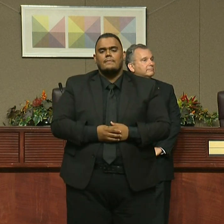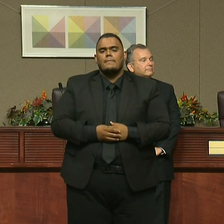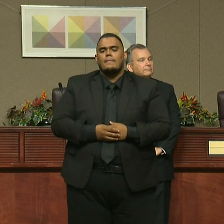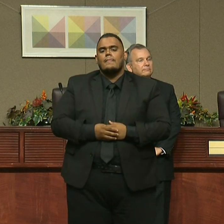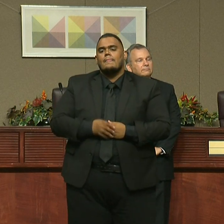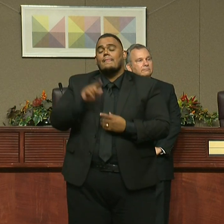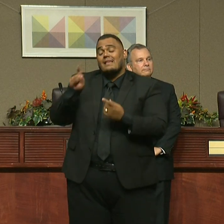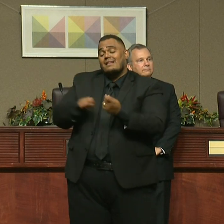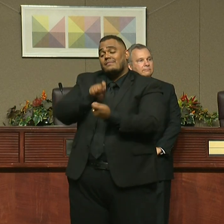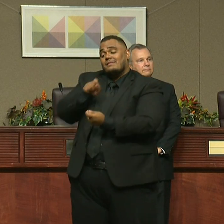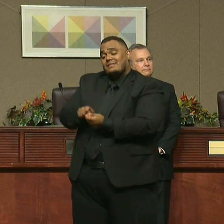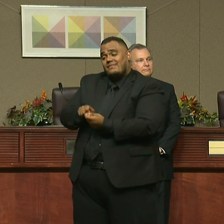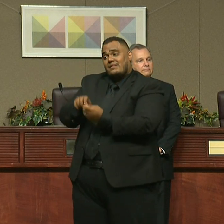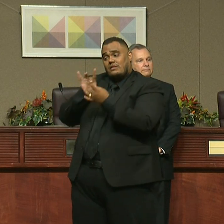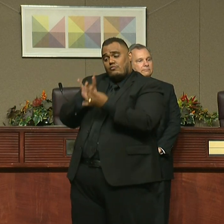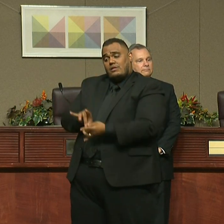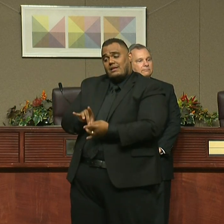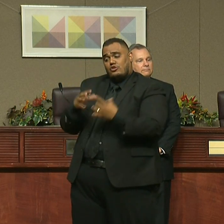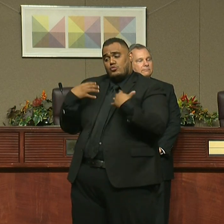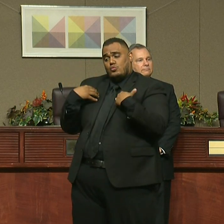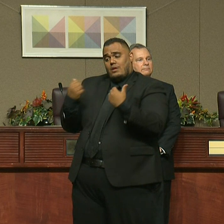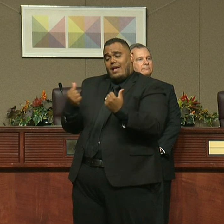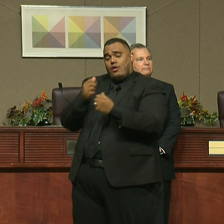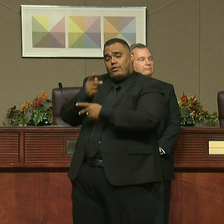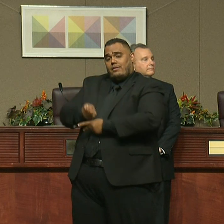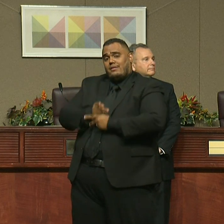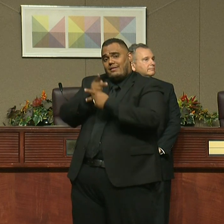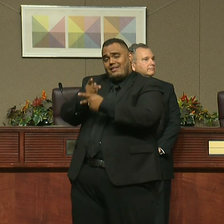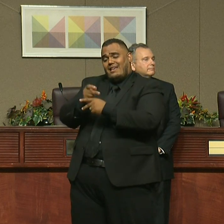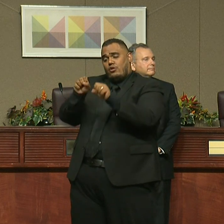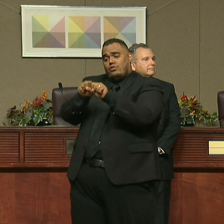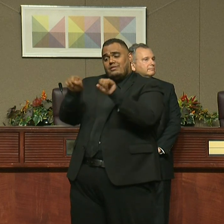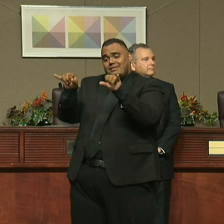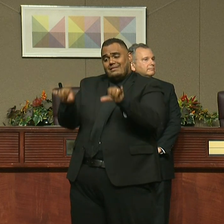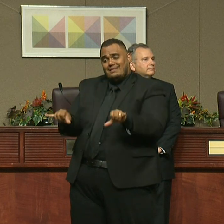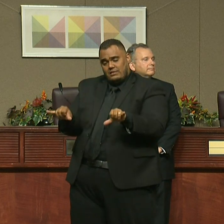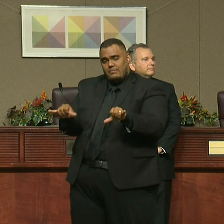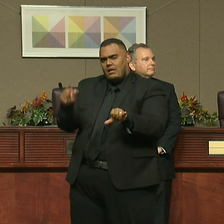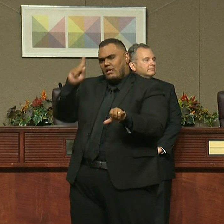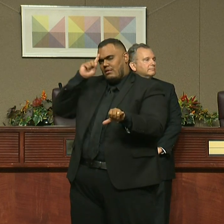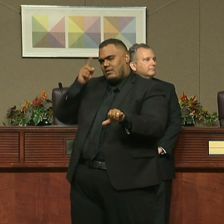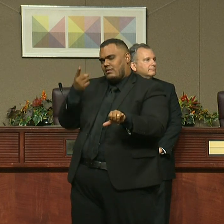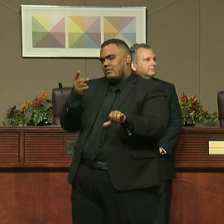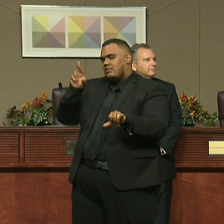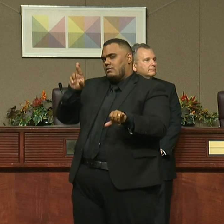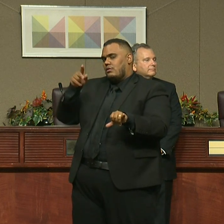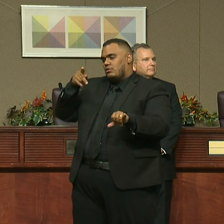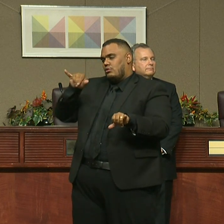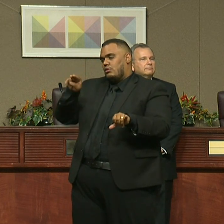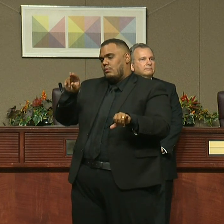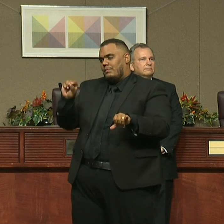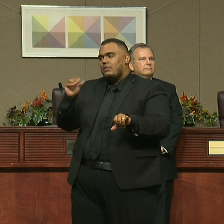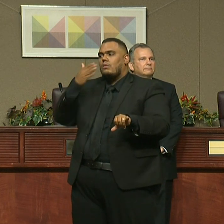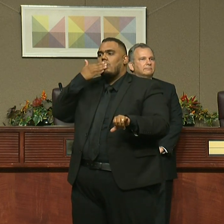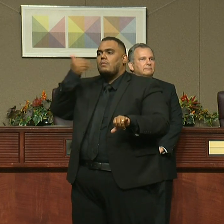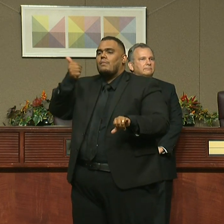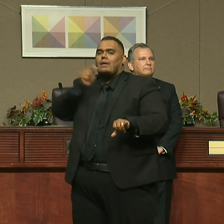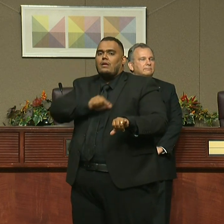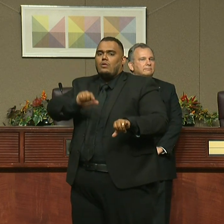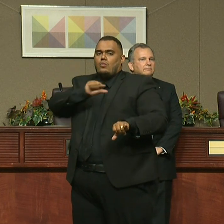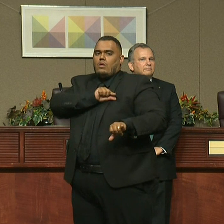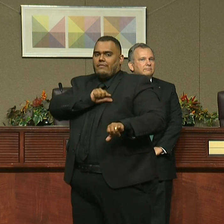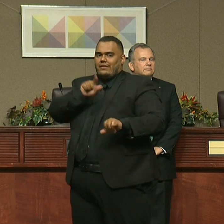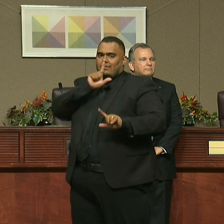within the healthcare system, I think Dr. Pino is probably better qualified to answer